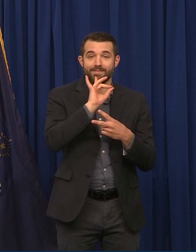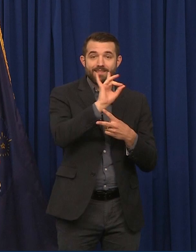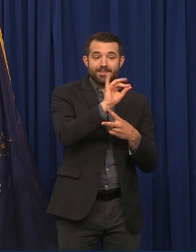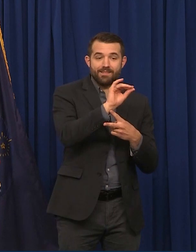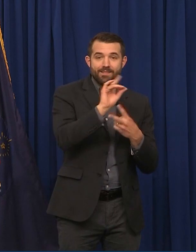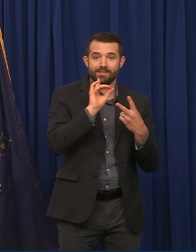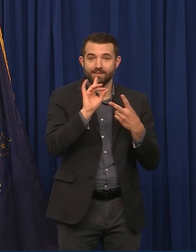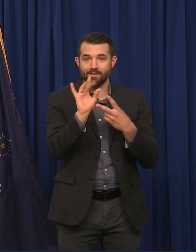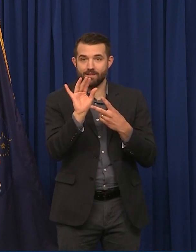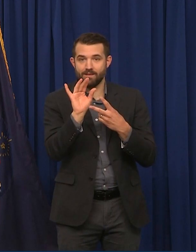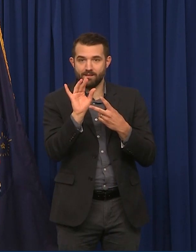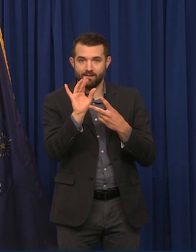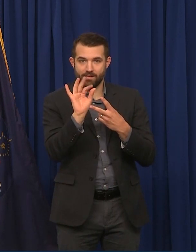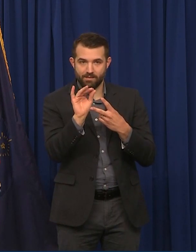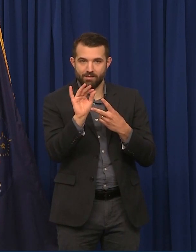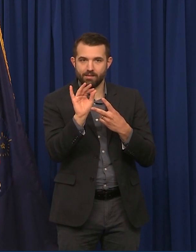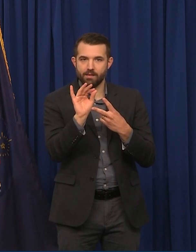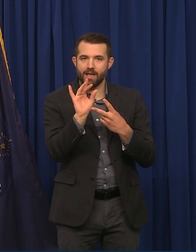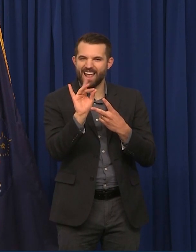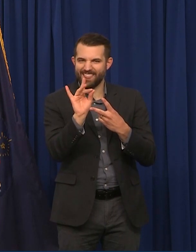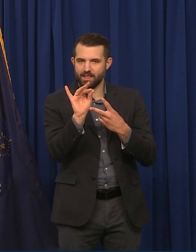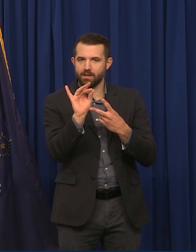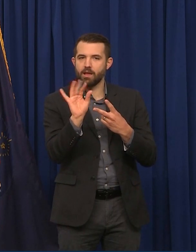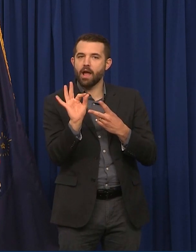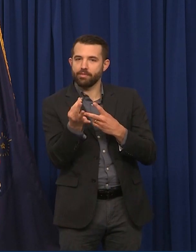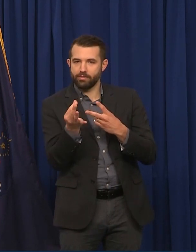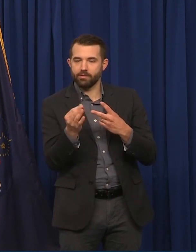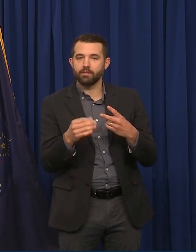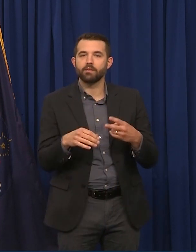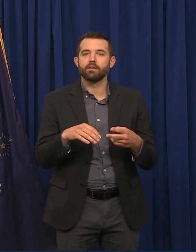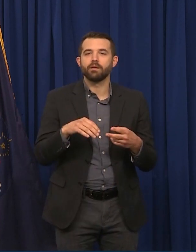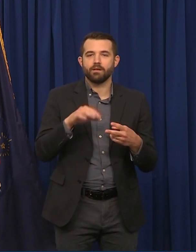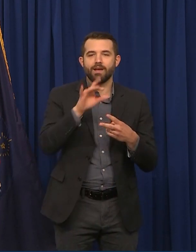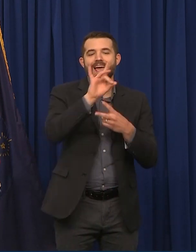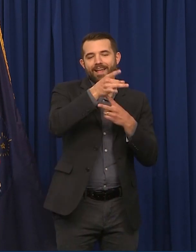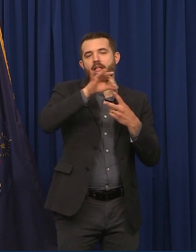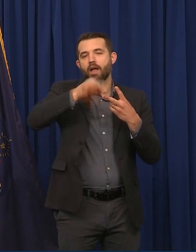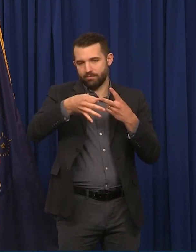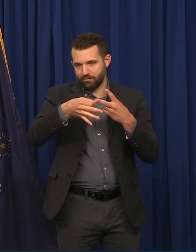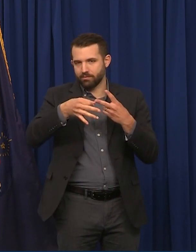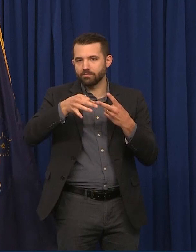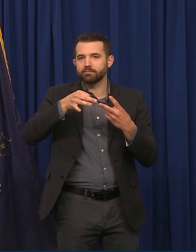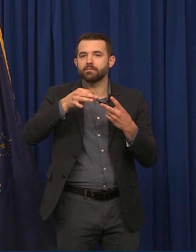9th passings of individuals in Maine with COVID-19.